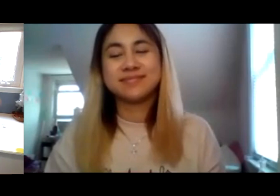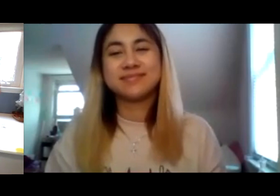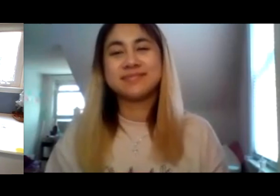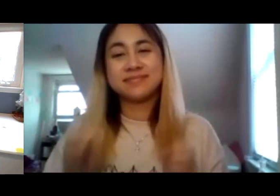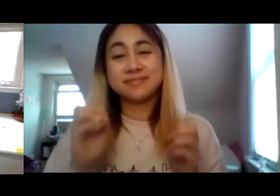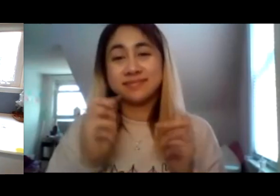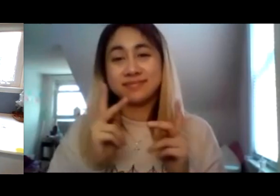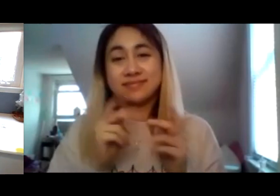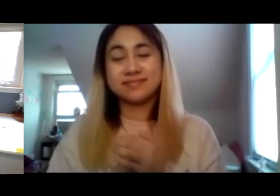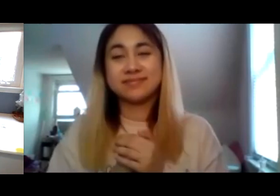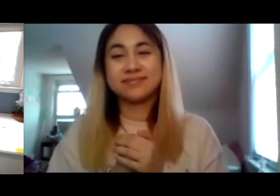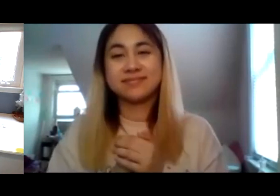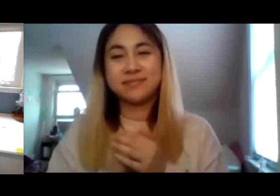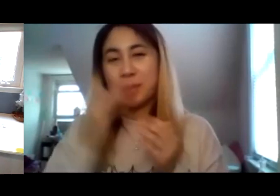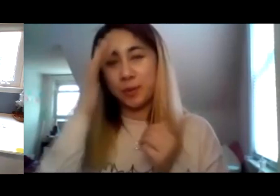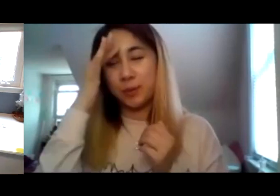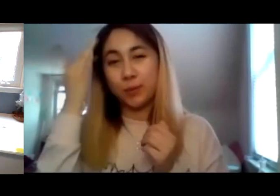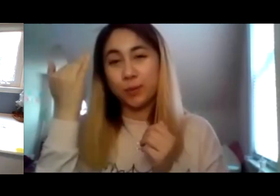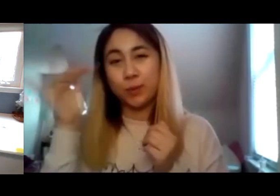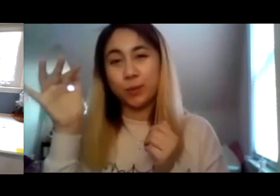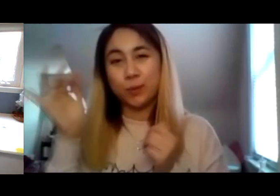Okay. Whew.